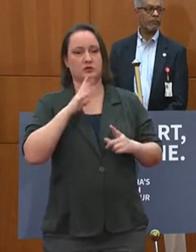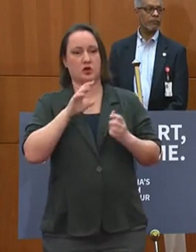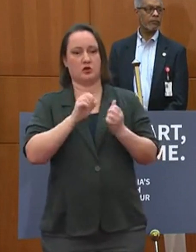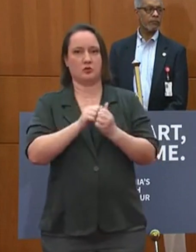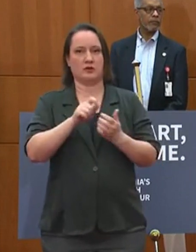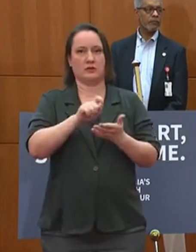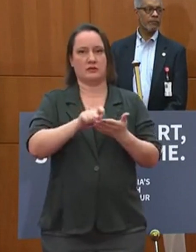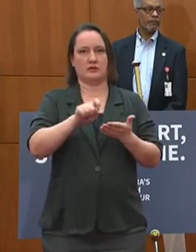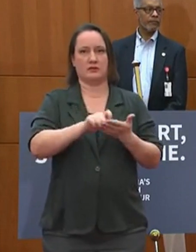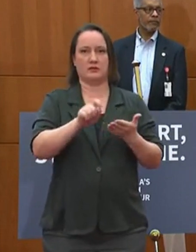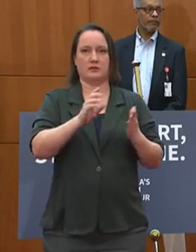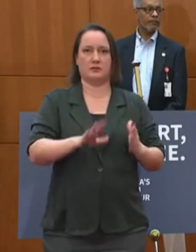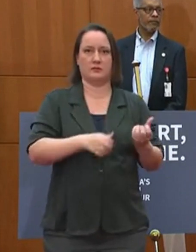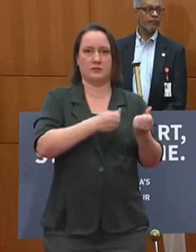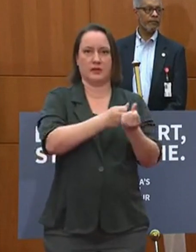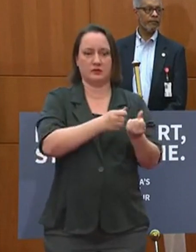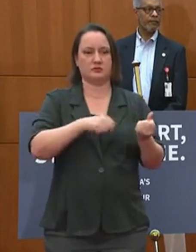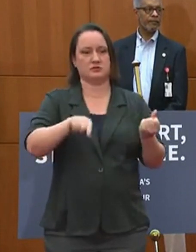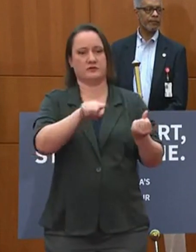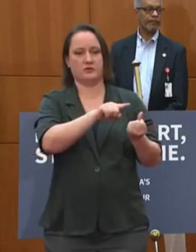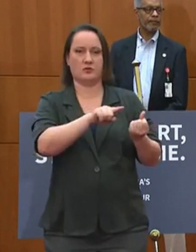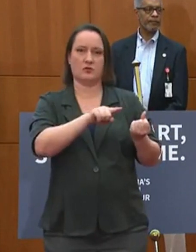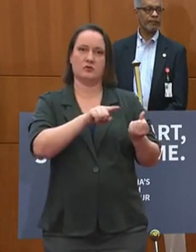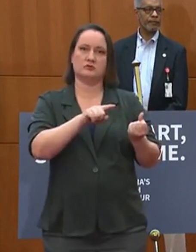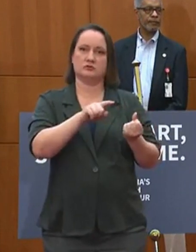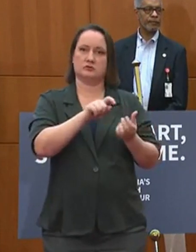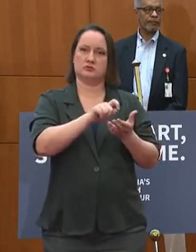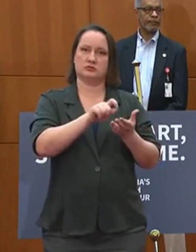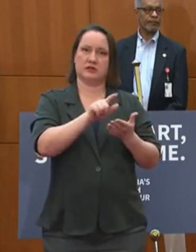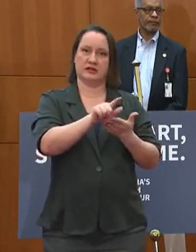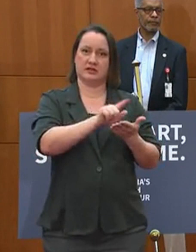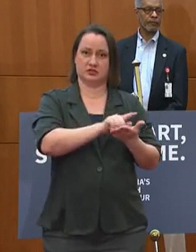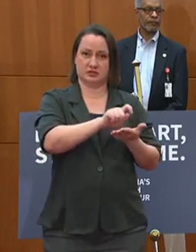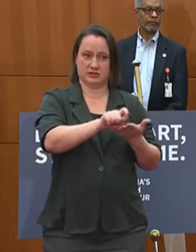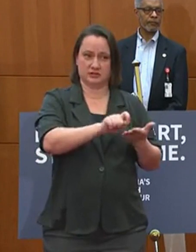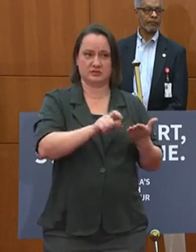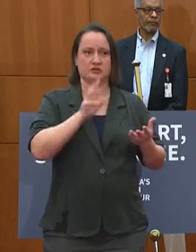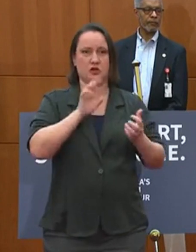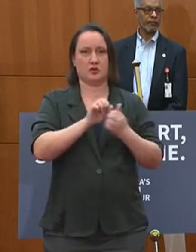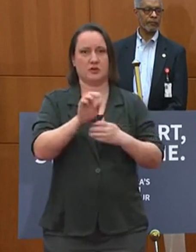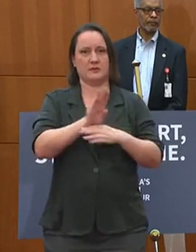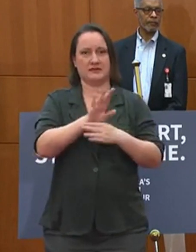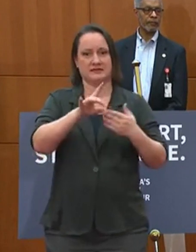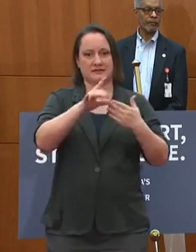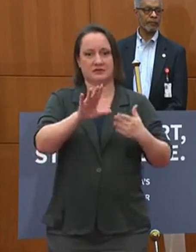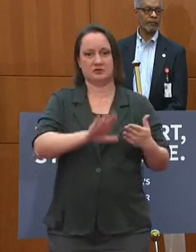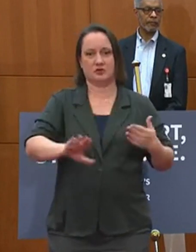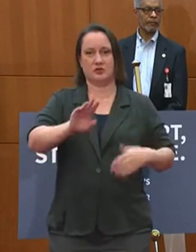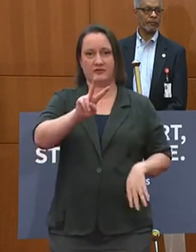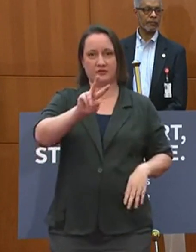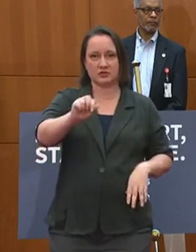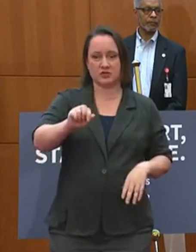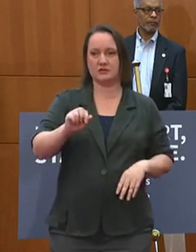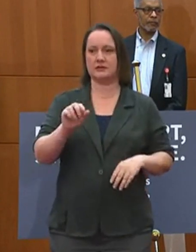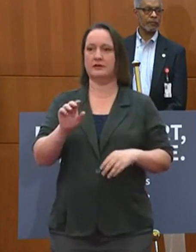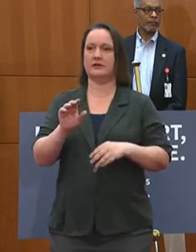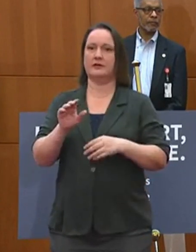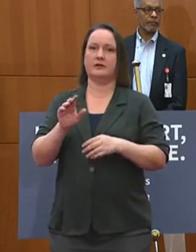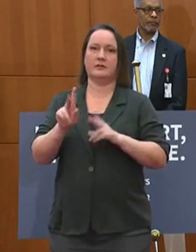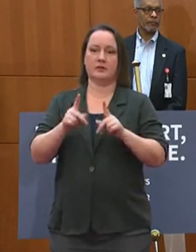legislation and talking to people across Virginia, business leaders, folks from the union,